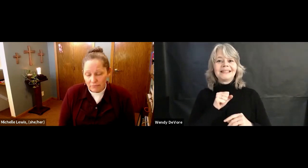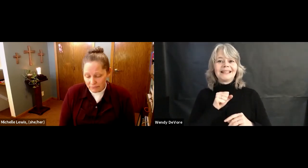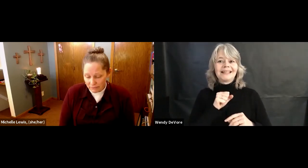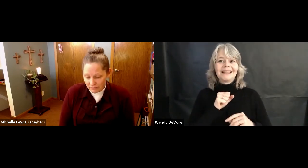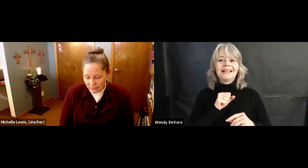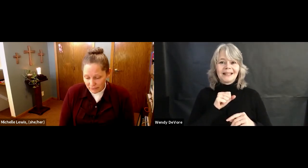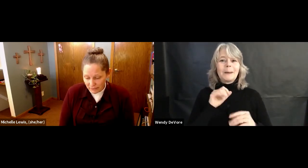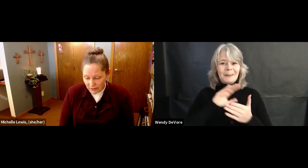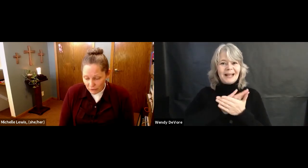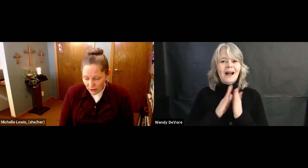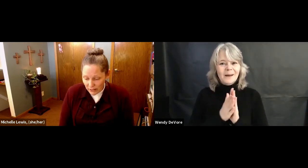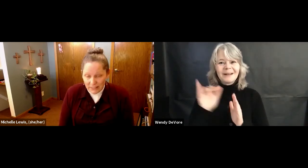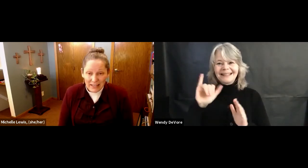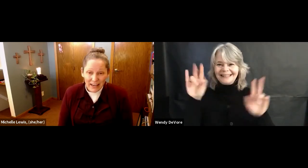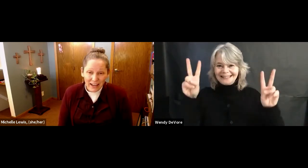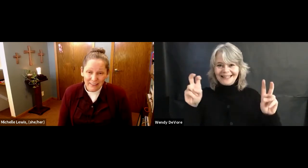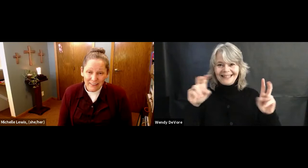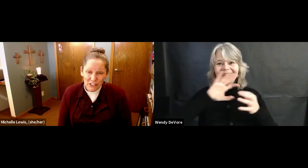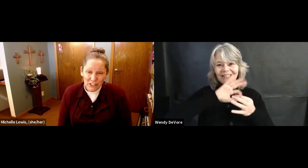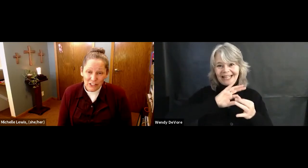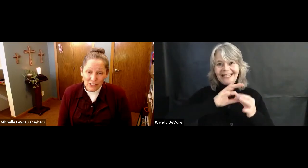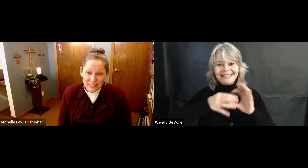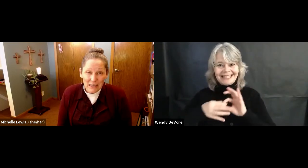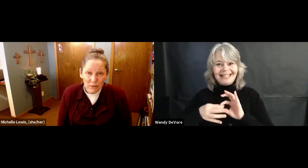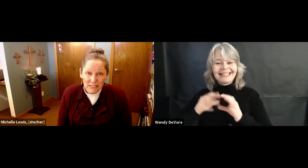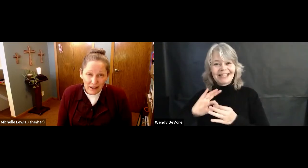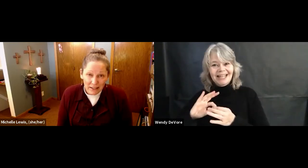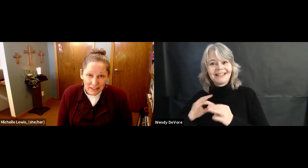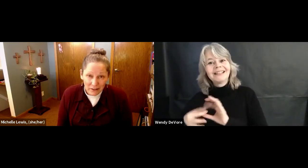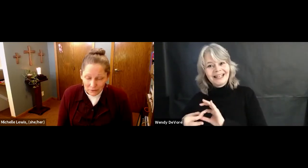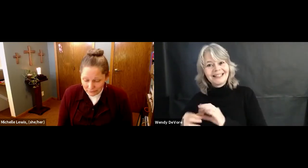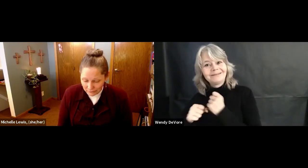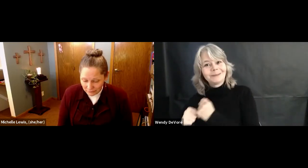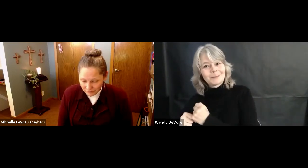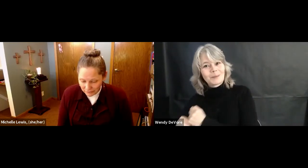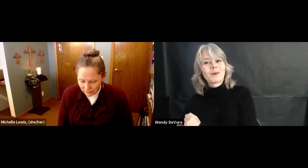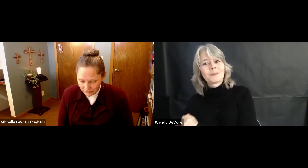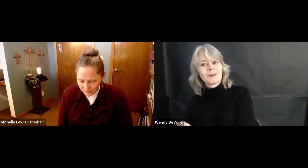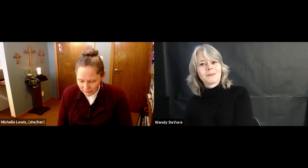chains for us. They act like chains. They keep us tied down.